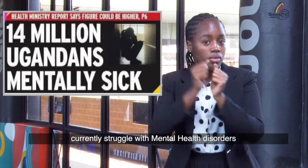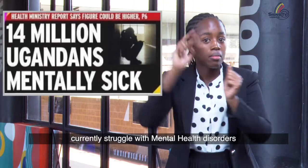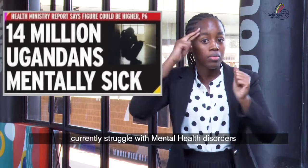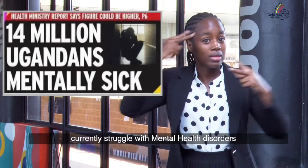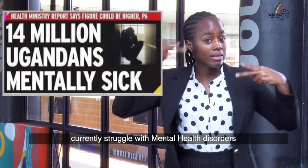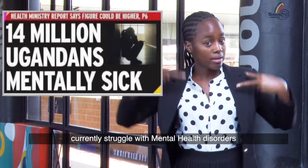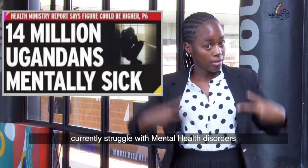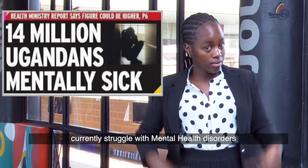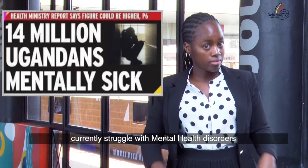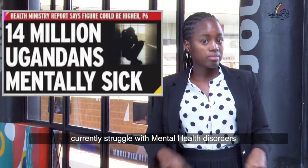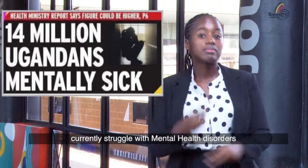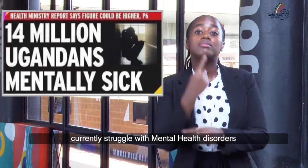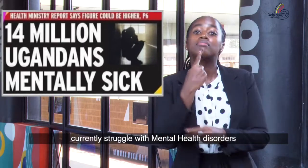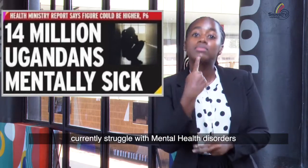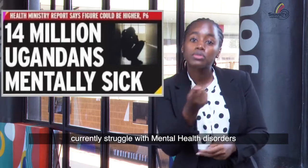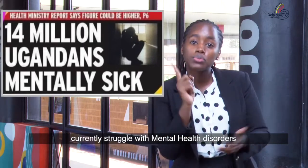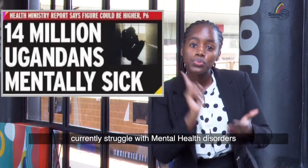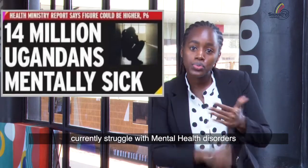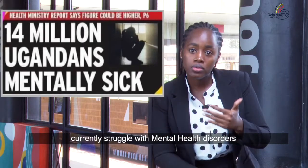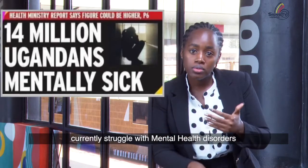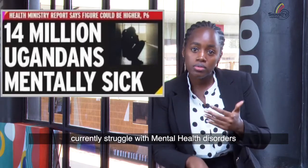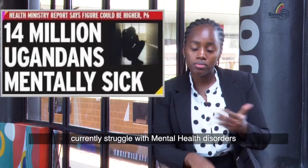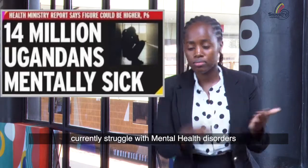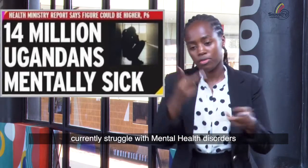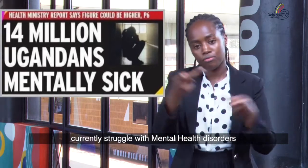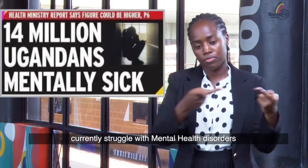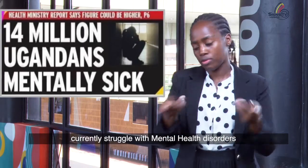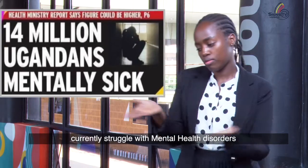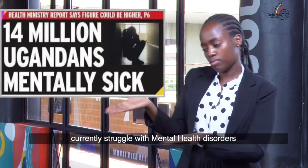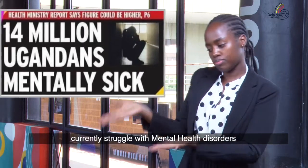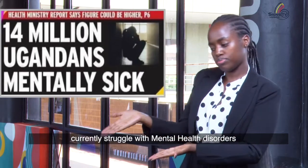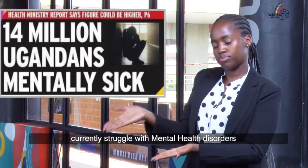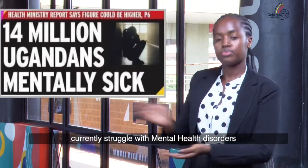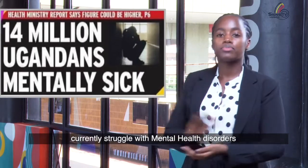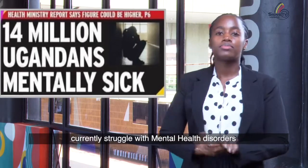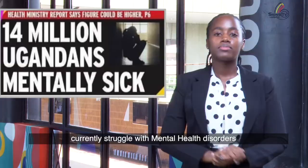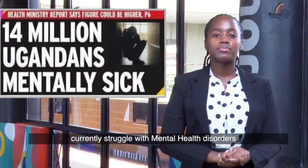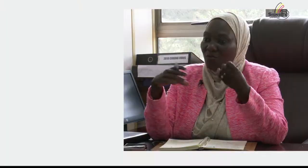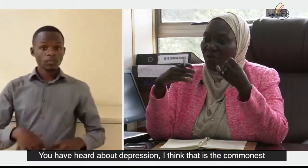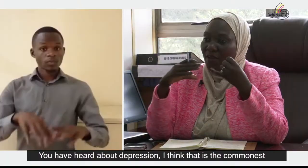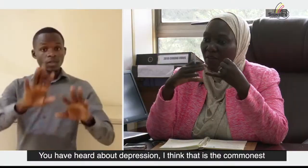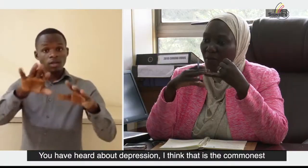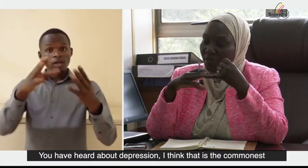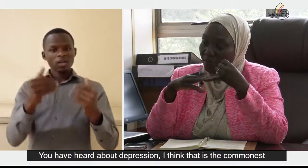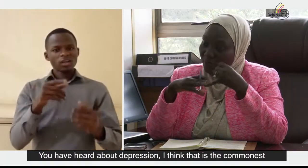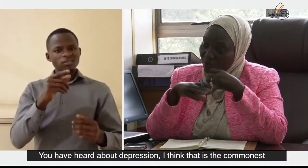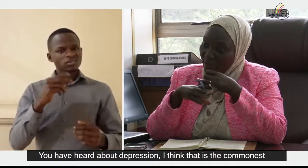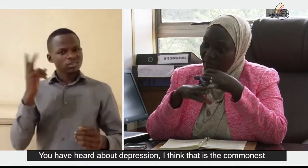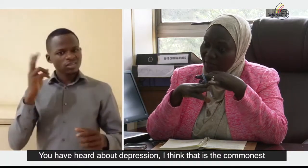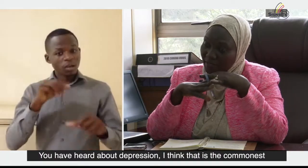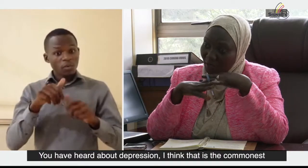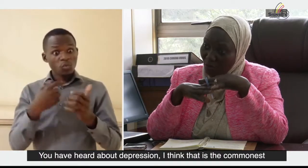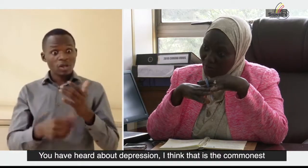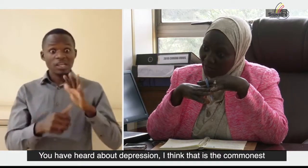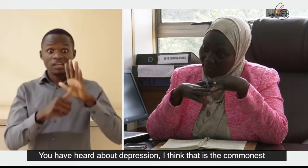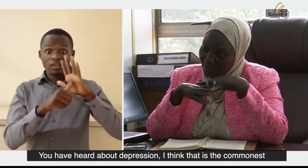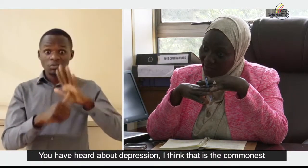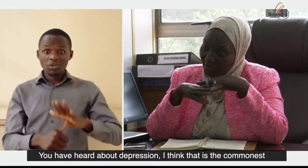currently struggle with mental health disorders. We spoke to experts. You have heard about depression. I think that's the commonest,